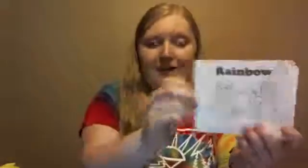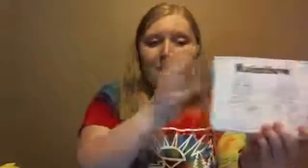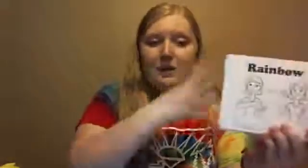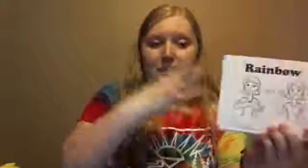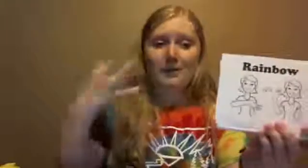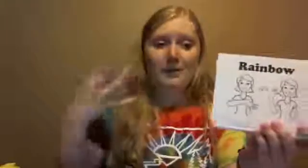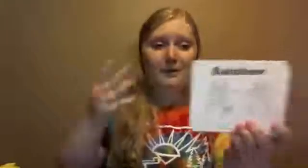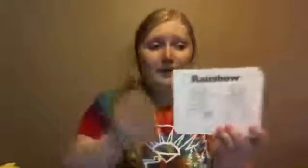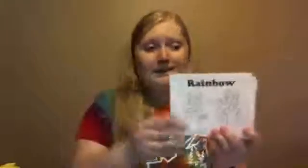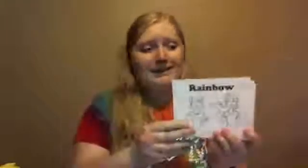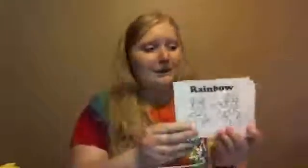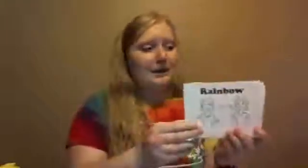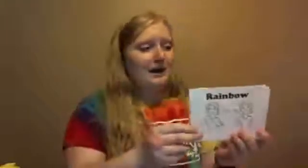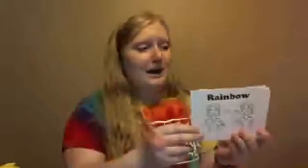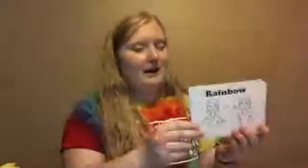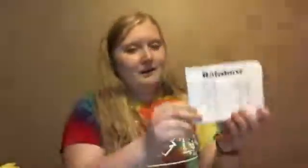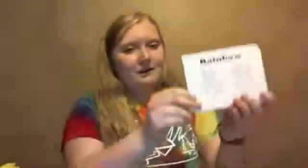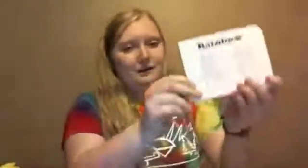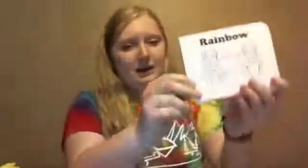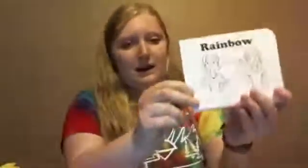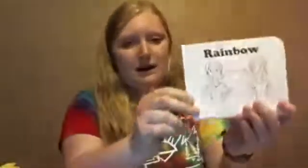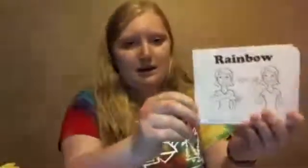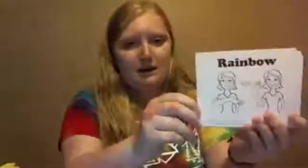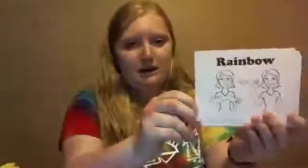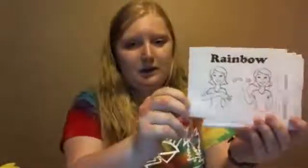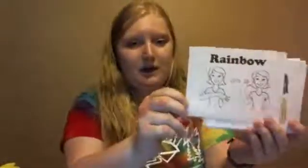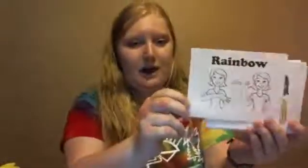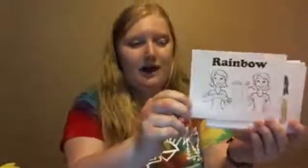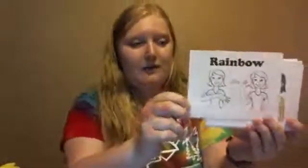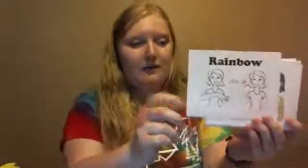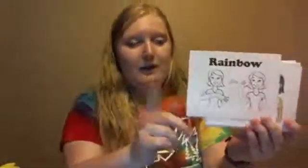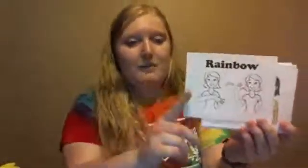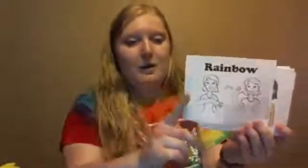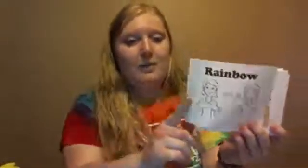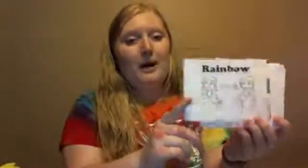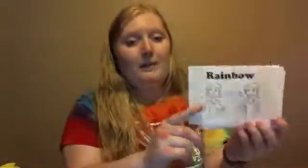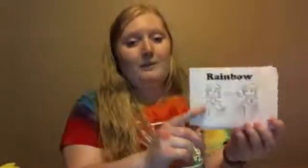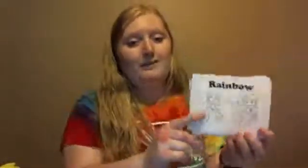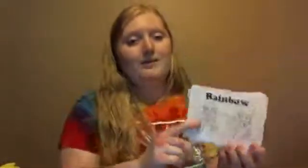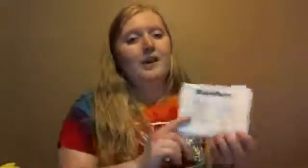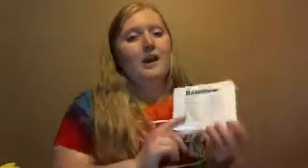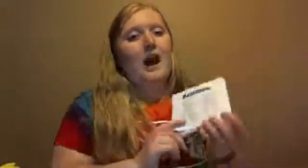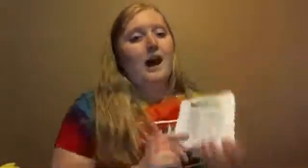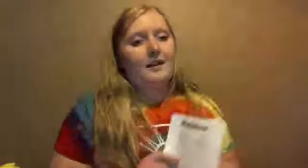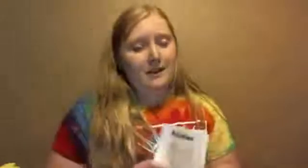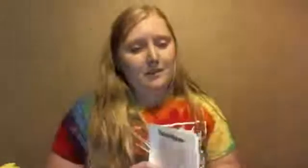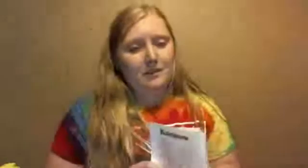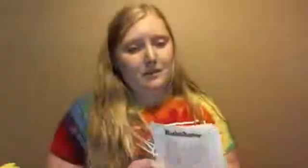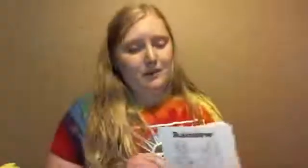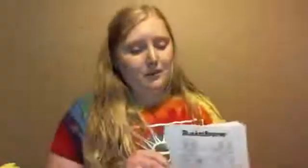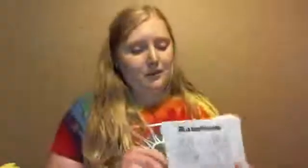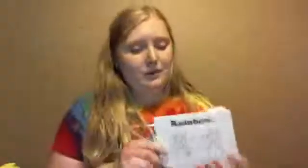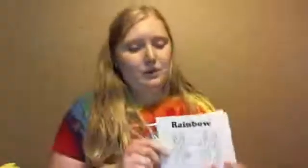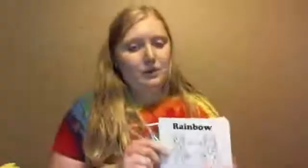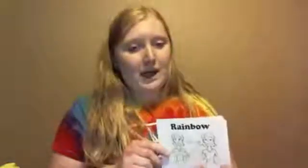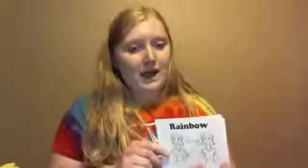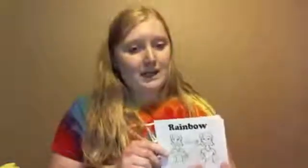then rainbow. And we didn't get anything to create a bag for rainbow, but I think it'd be pretty cool if you